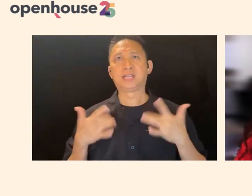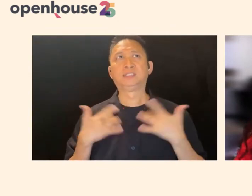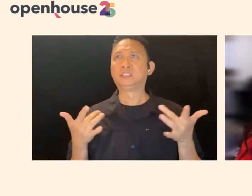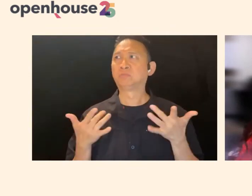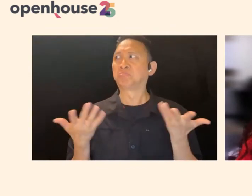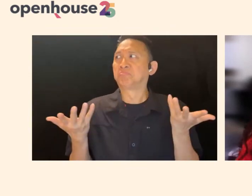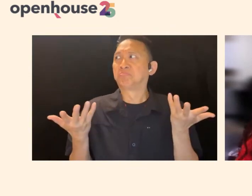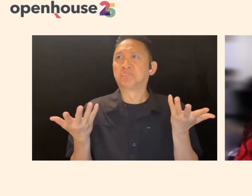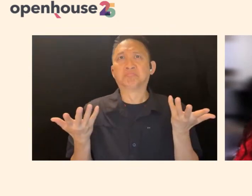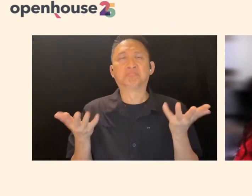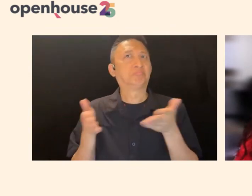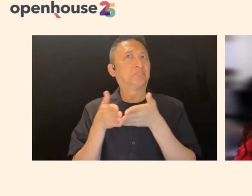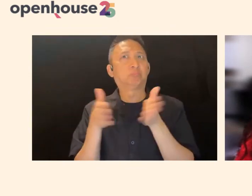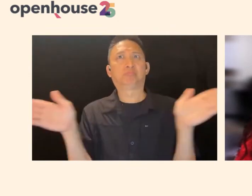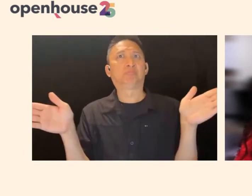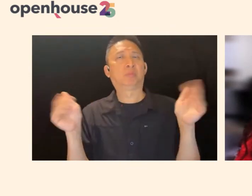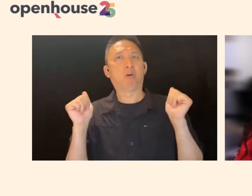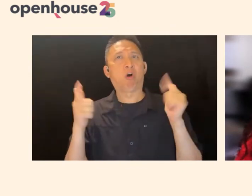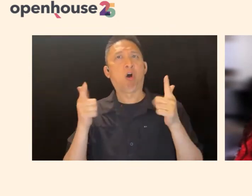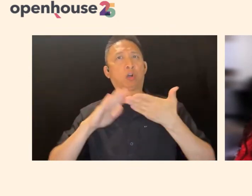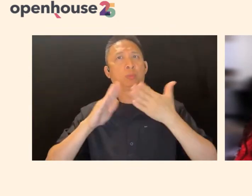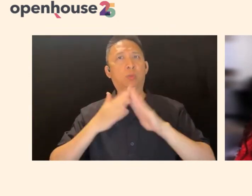are community-wide based.